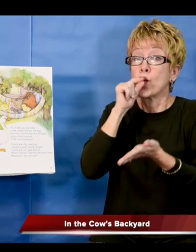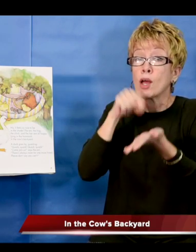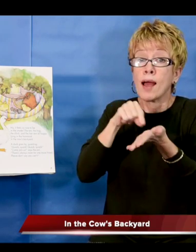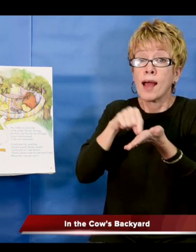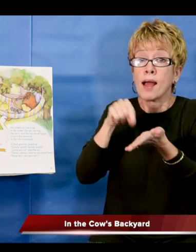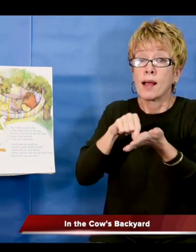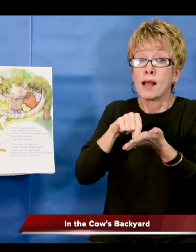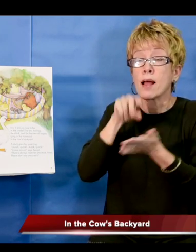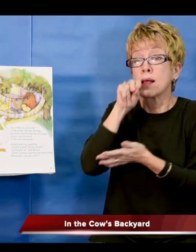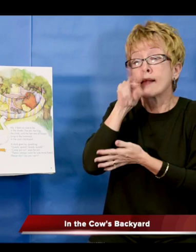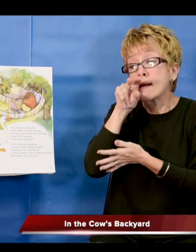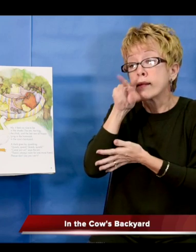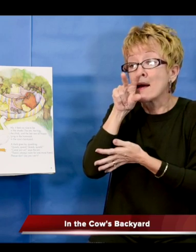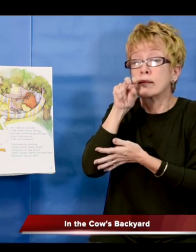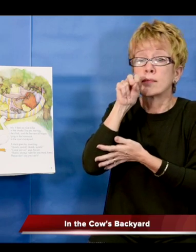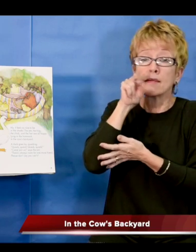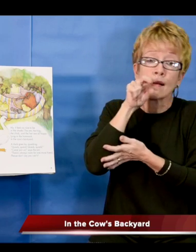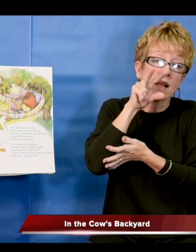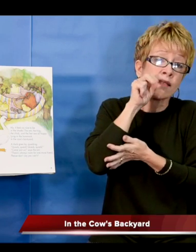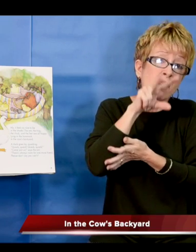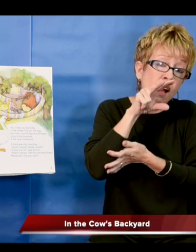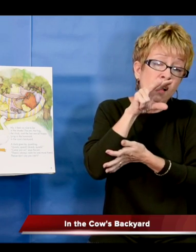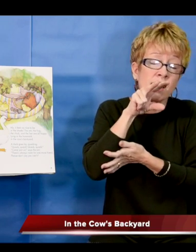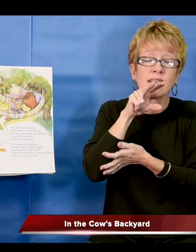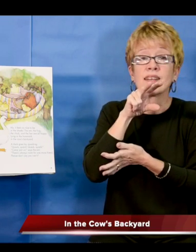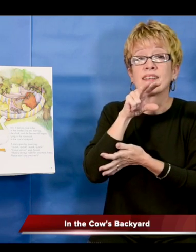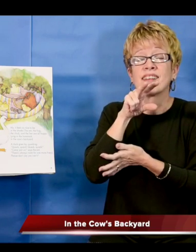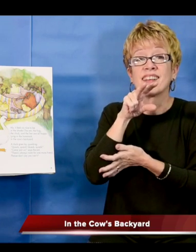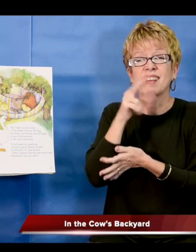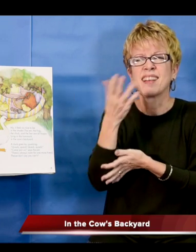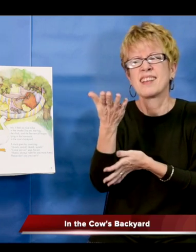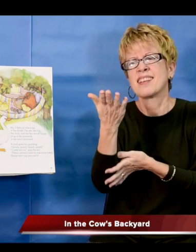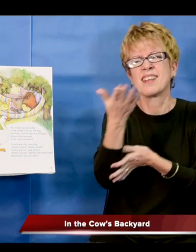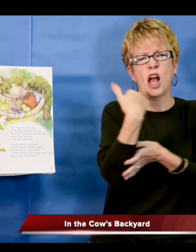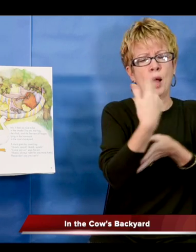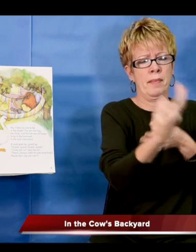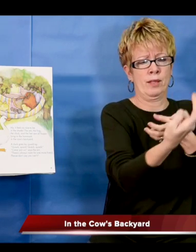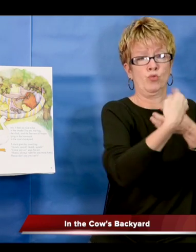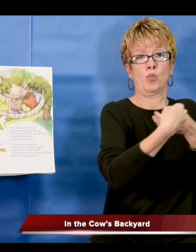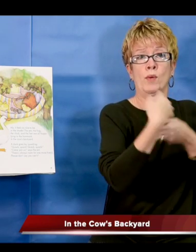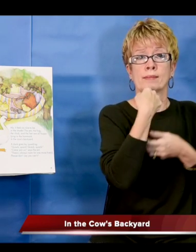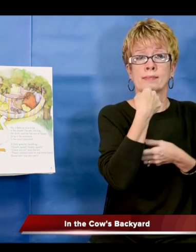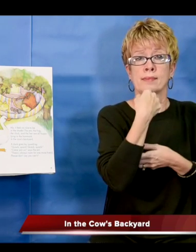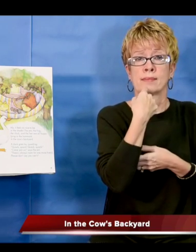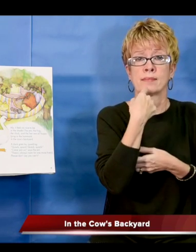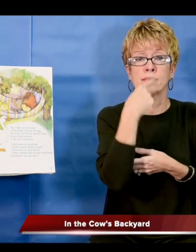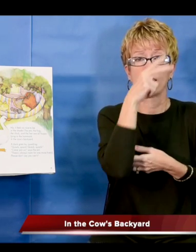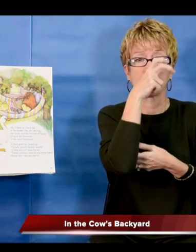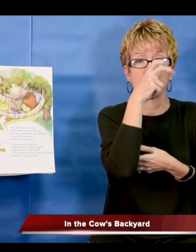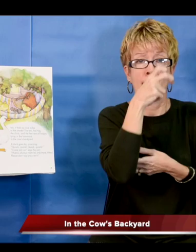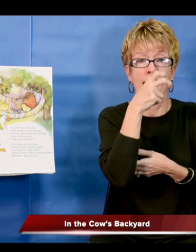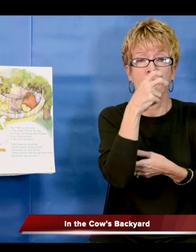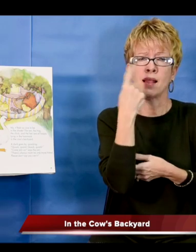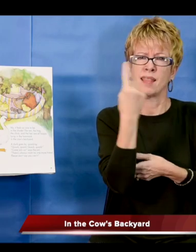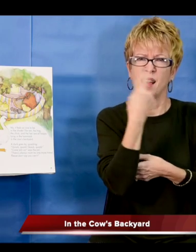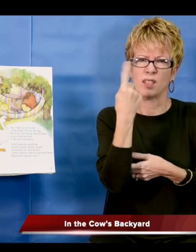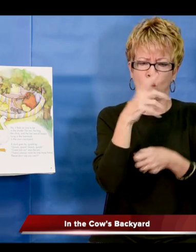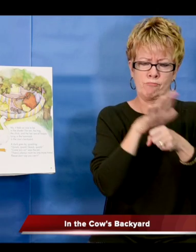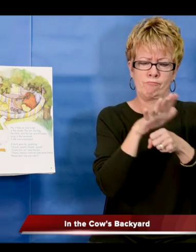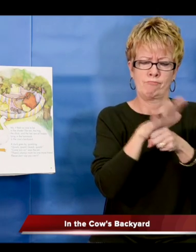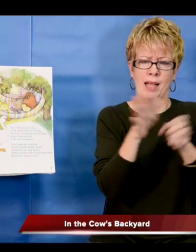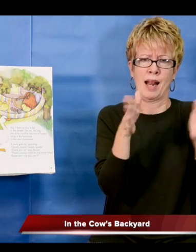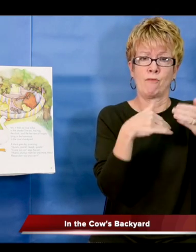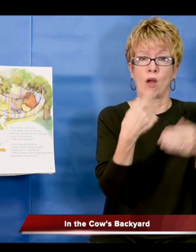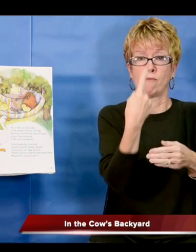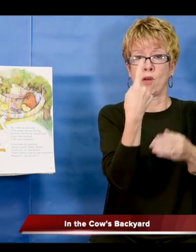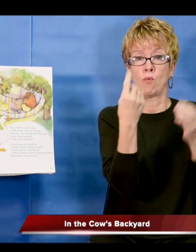clucking. Cluck, cluck, cluck, cluck, cluck, cluck. Come join us, says the ant. There's always room for